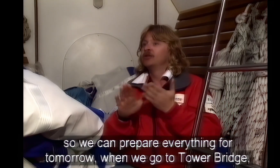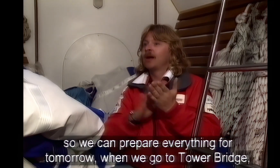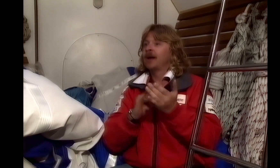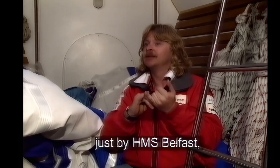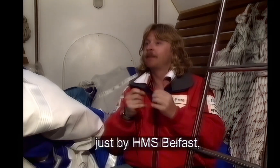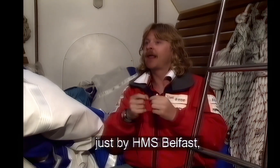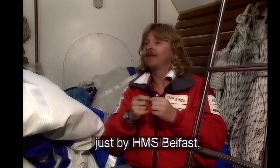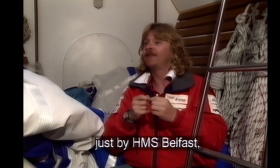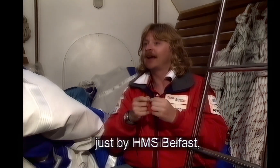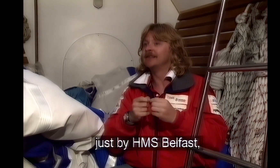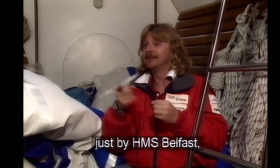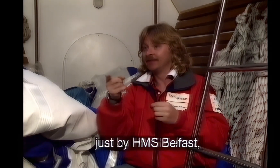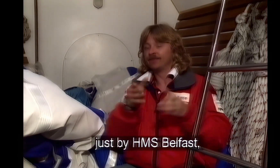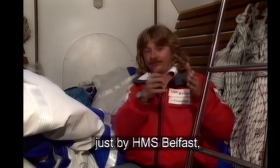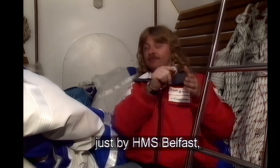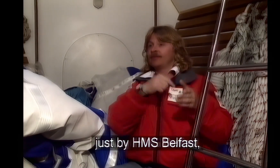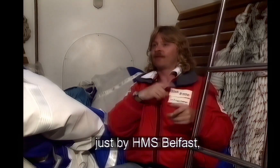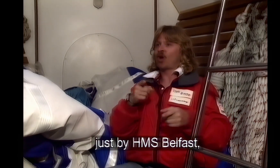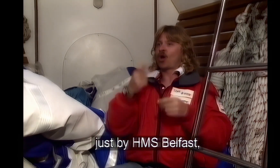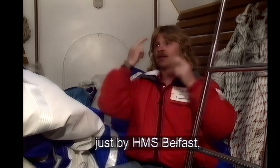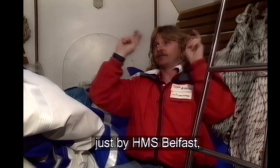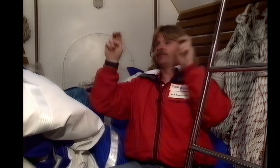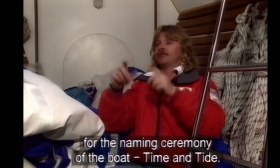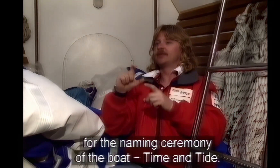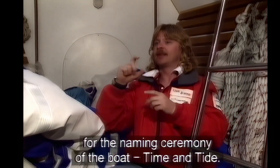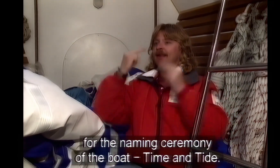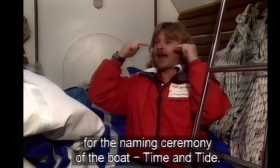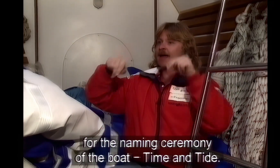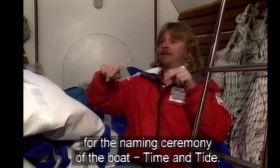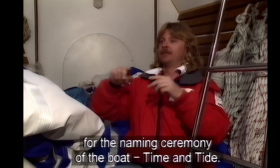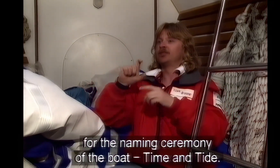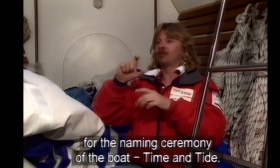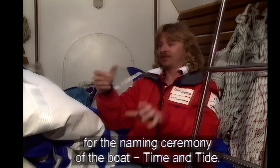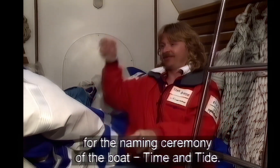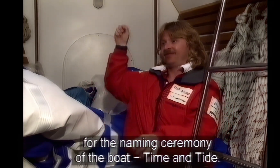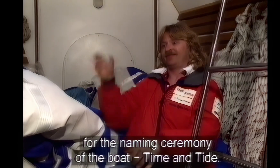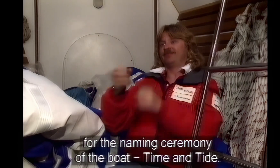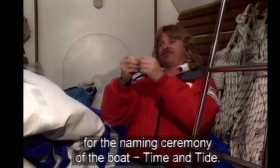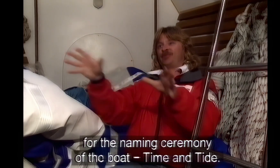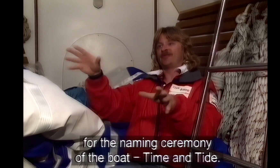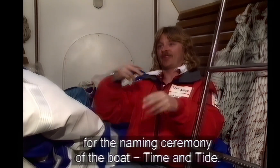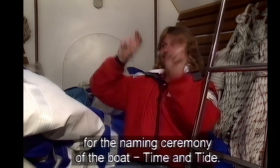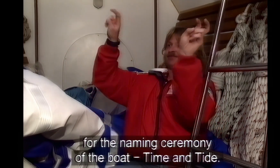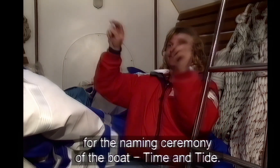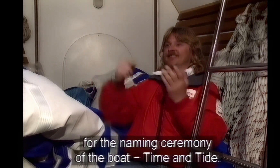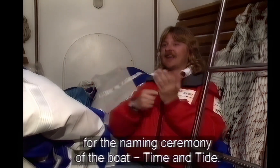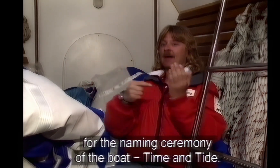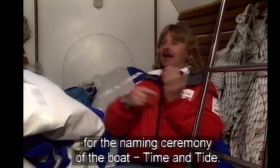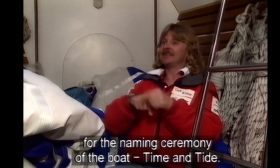Bridge, just by HMS Belfast, for the naming ceremony of the boat, Time and Tide.